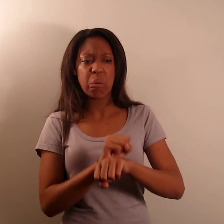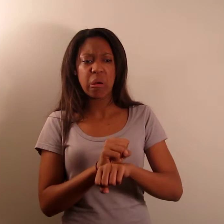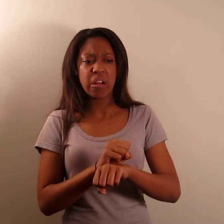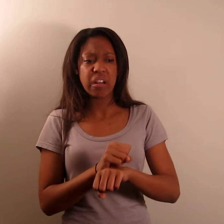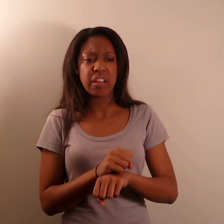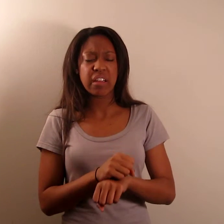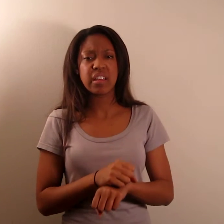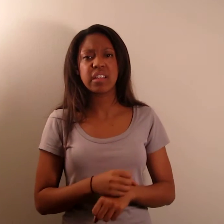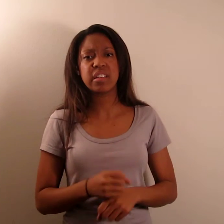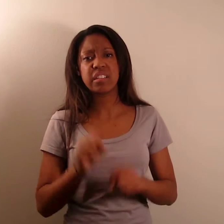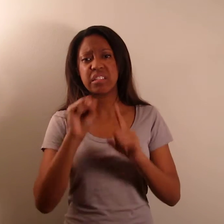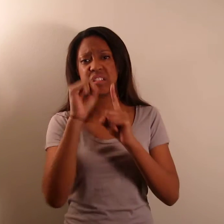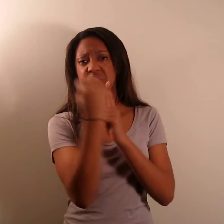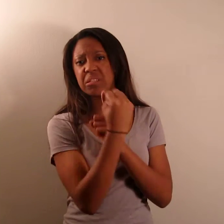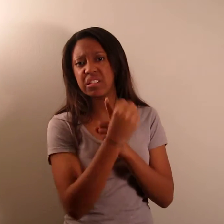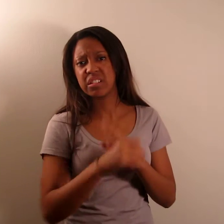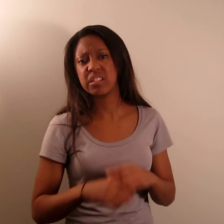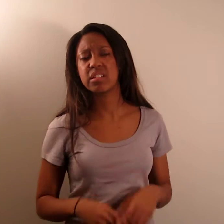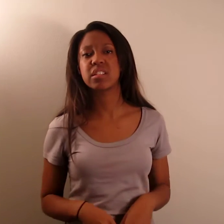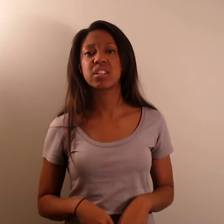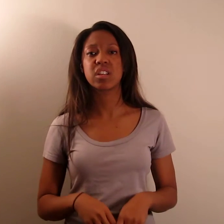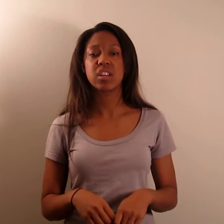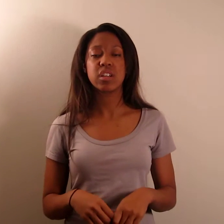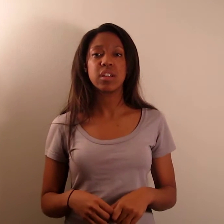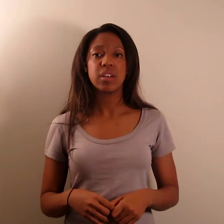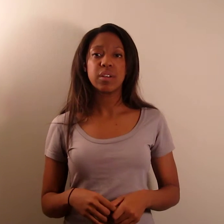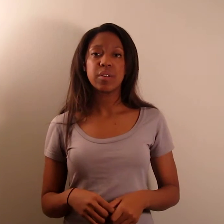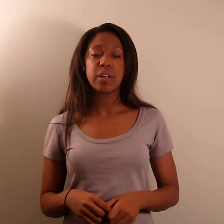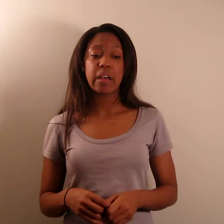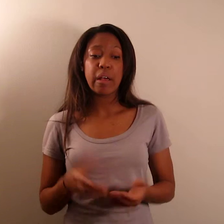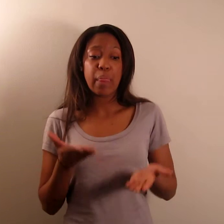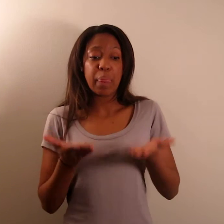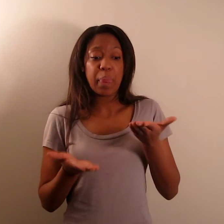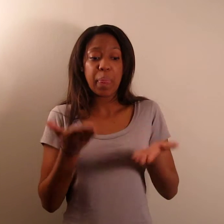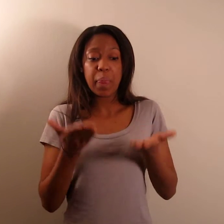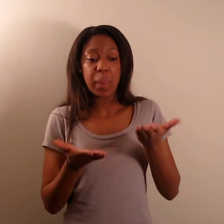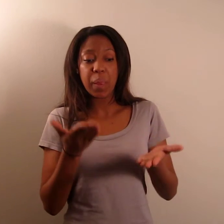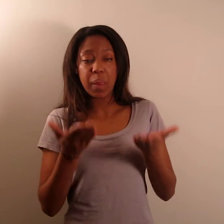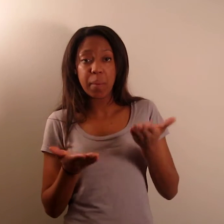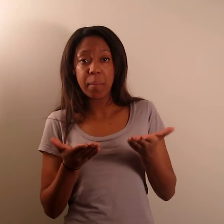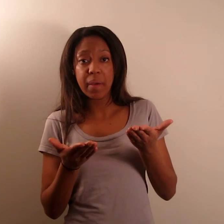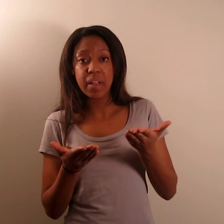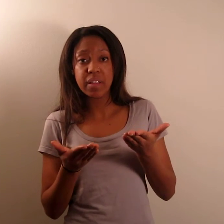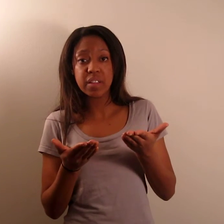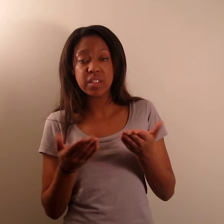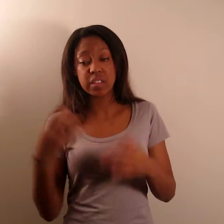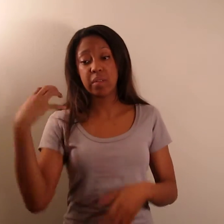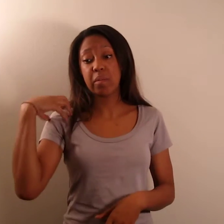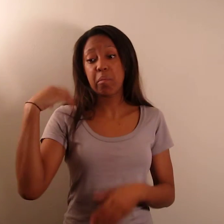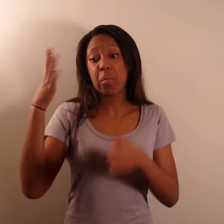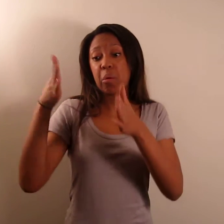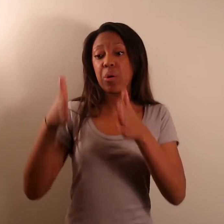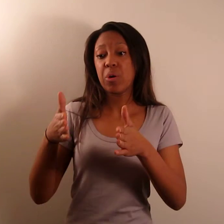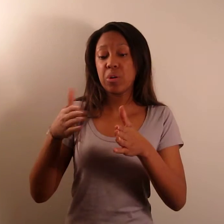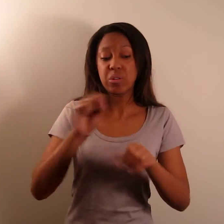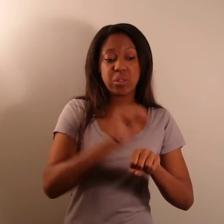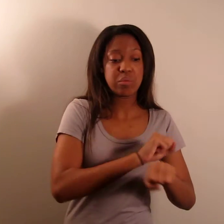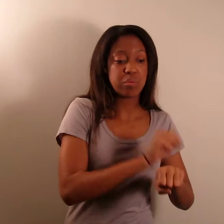But their calls for government to rebalance the relationship between employers and their employees went largely unheeded.